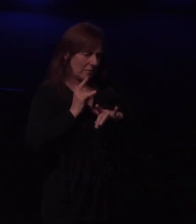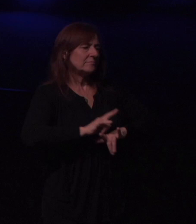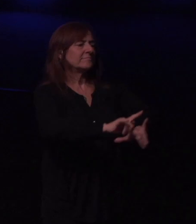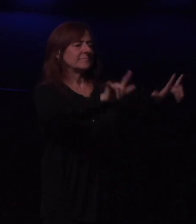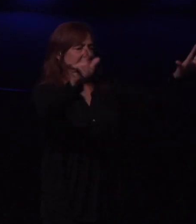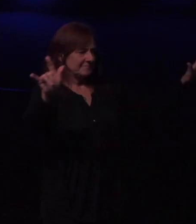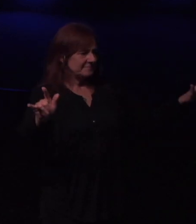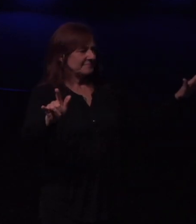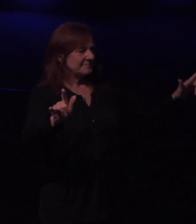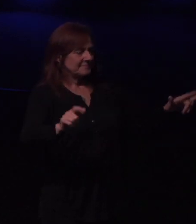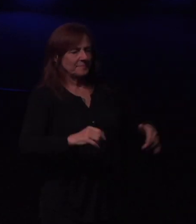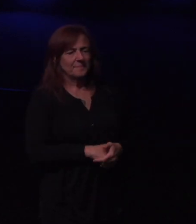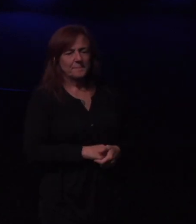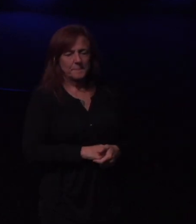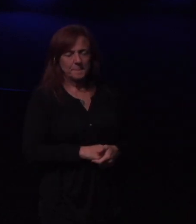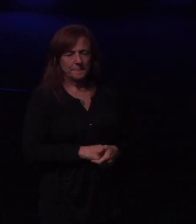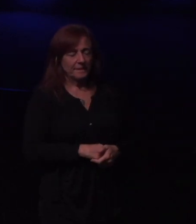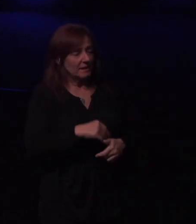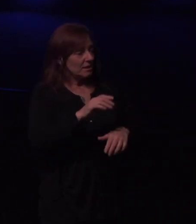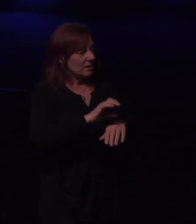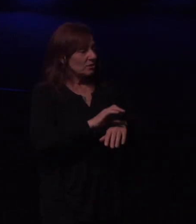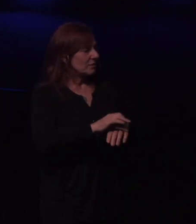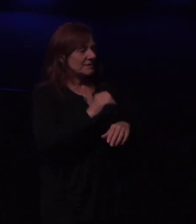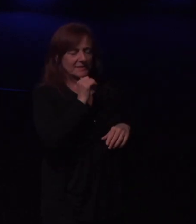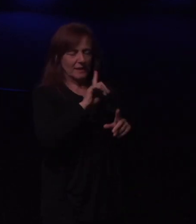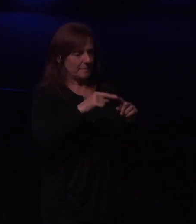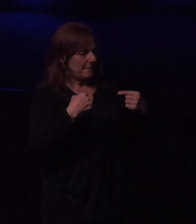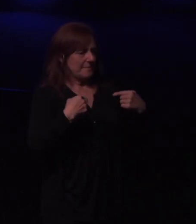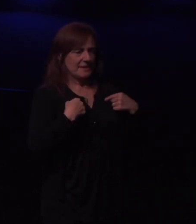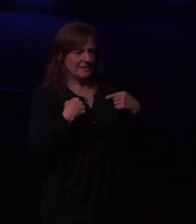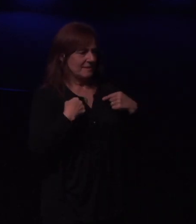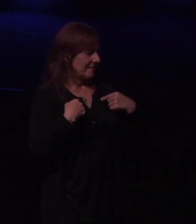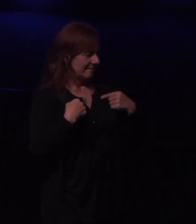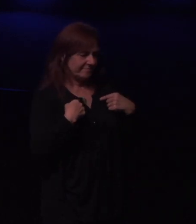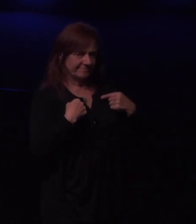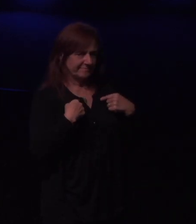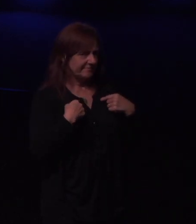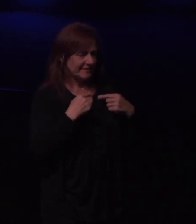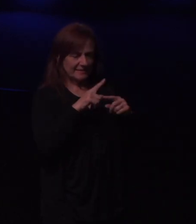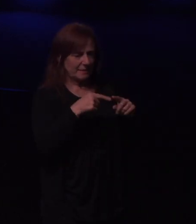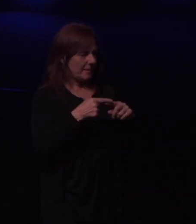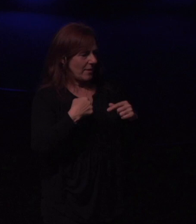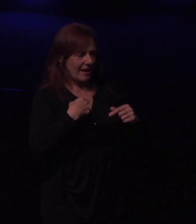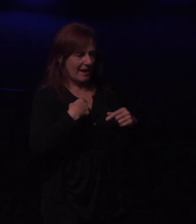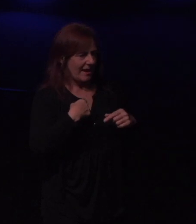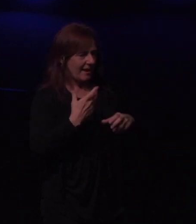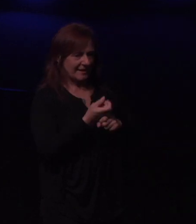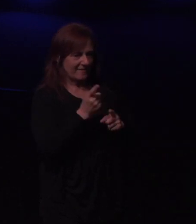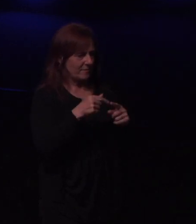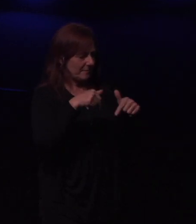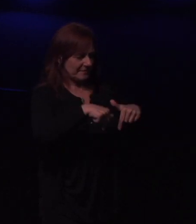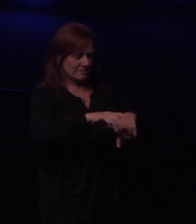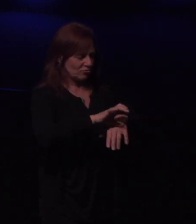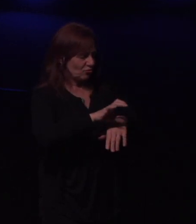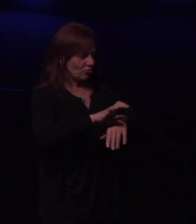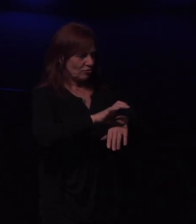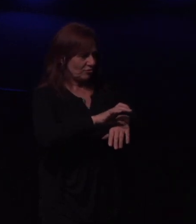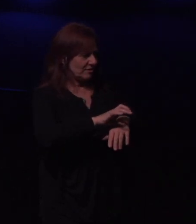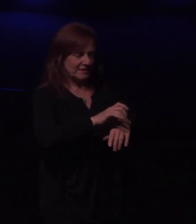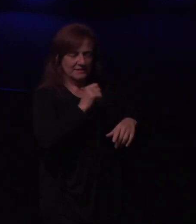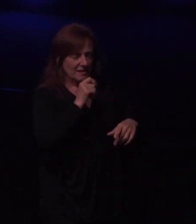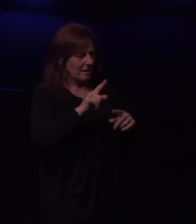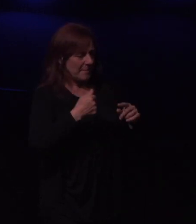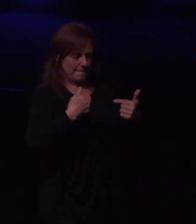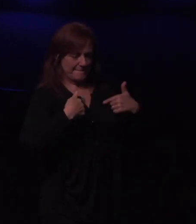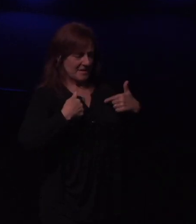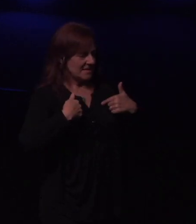us. Church isn't about me. It's not about what I get out of it. It's not